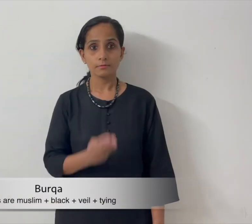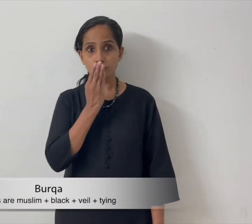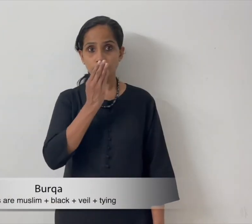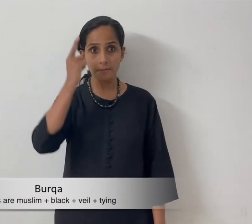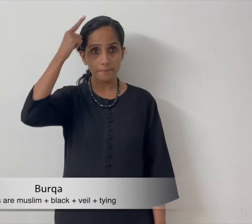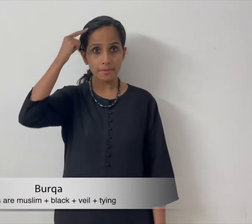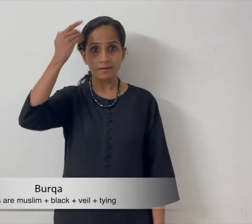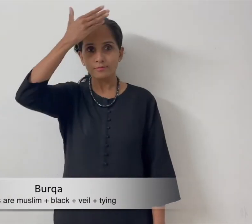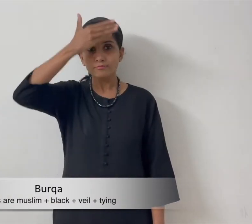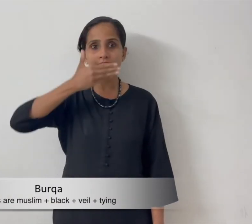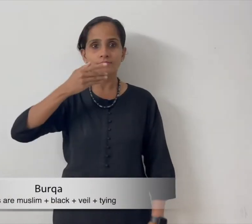Burqua.